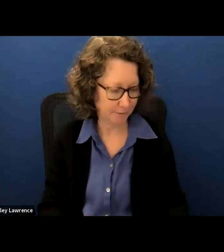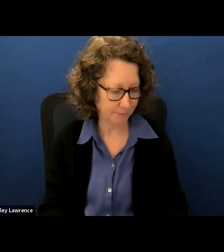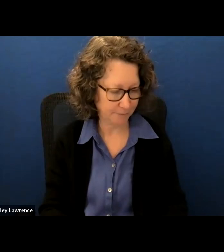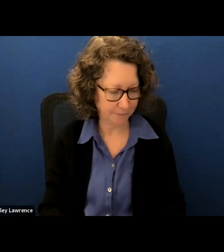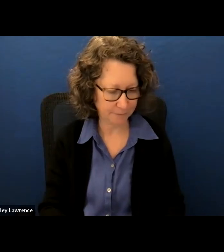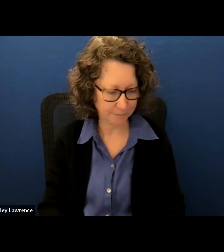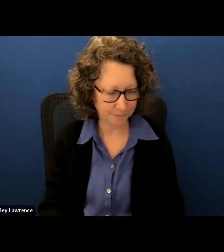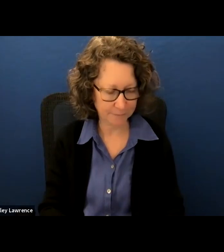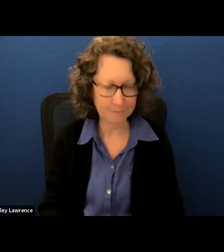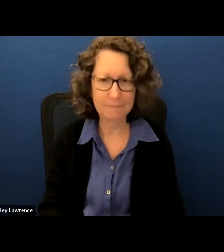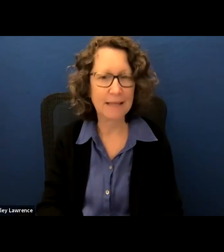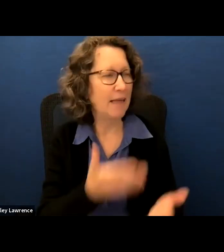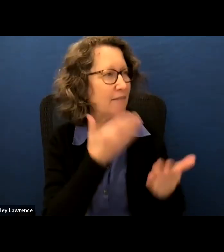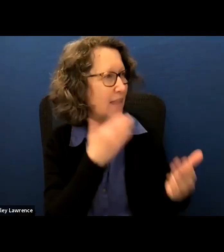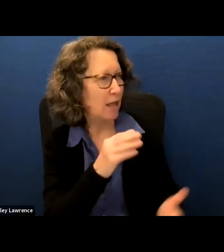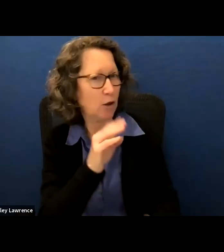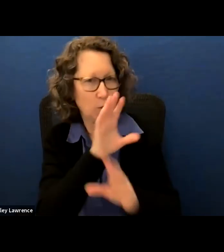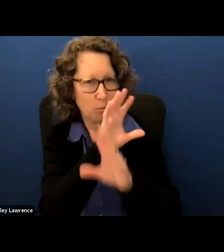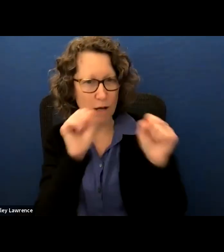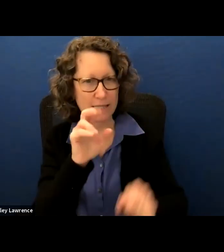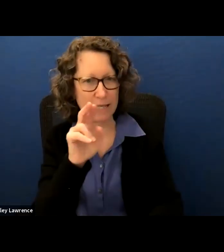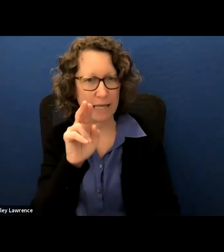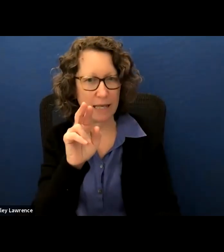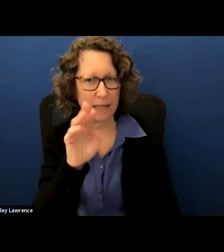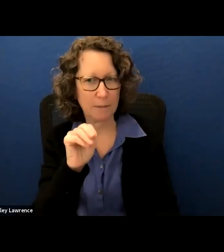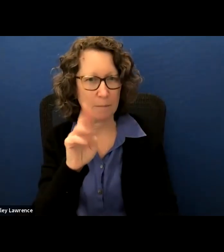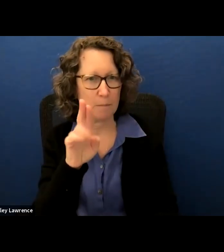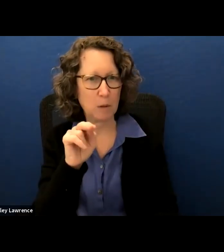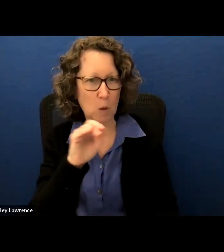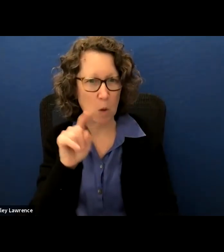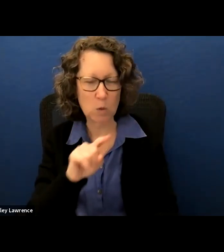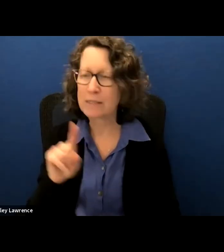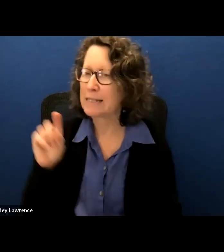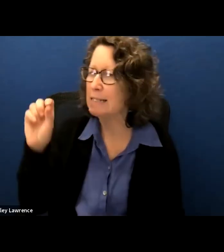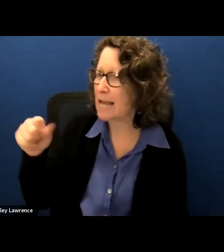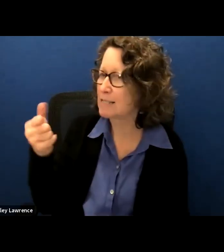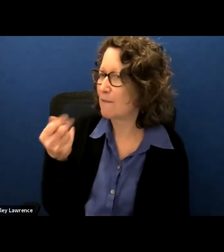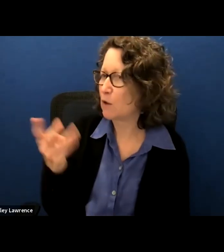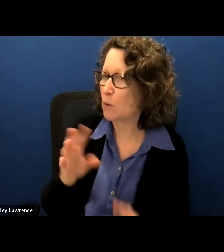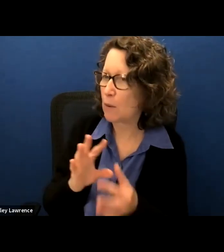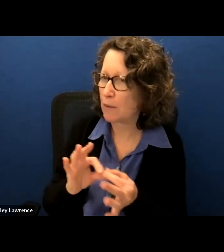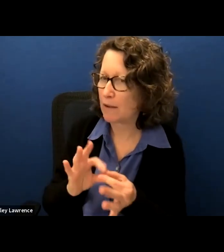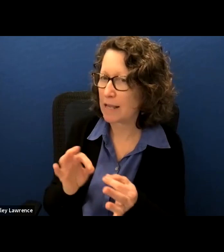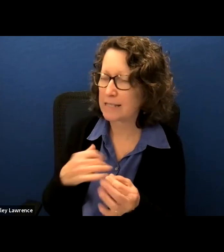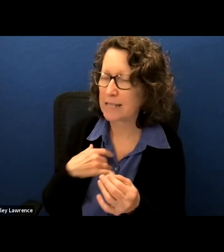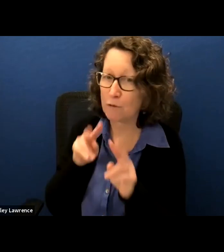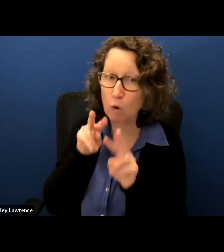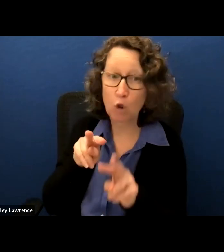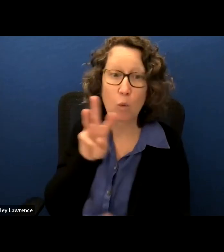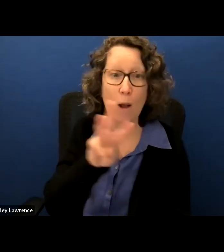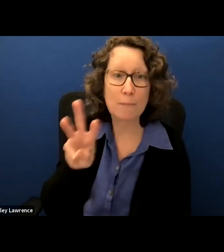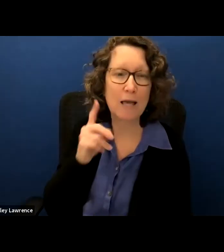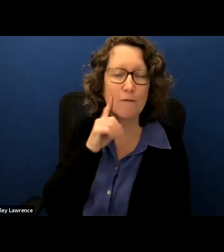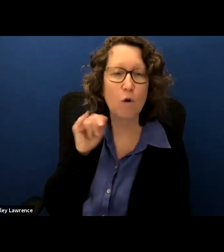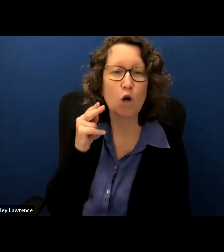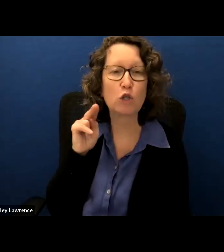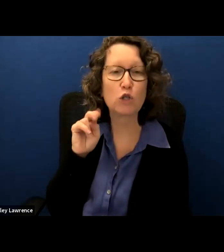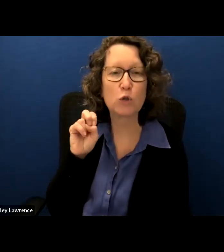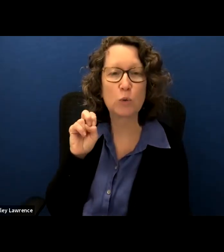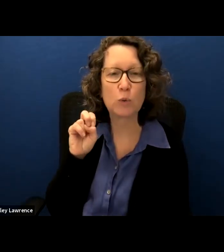Yes, thank you, President Munoz. Just a couple events that I want to mention that you can go on the website for